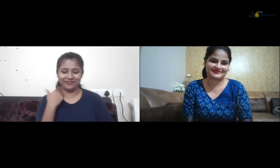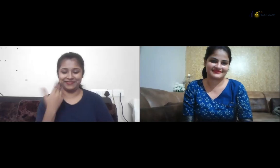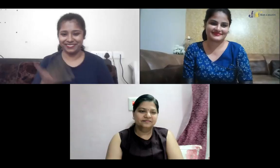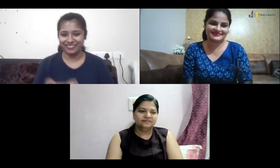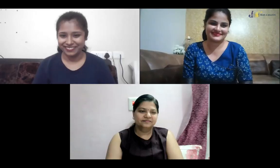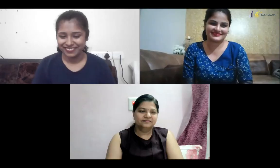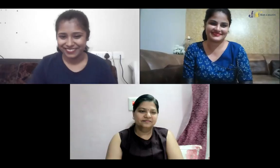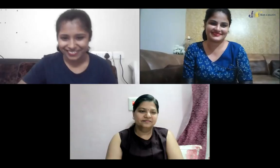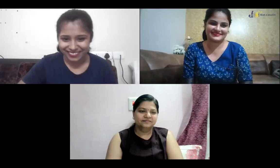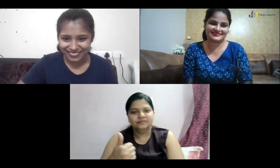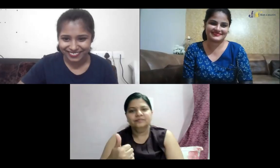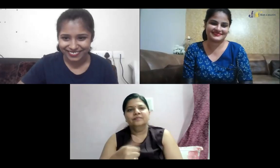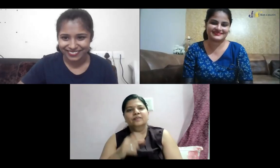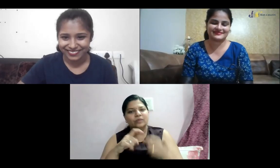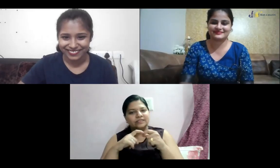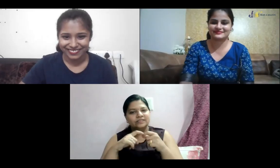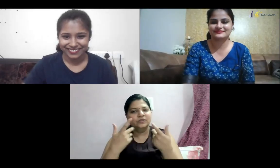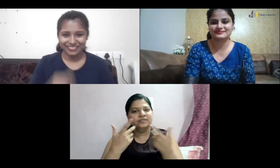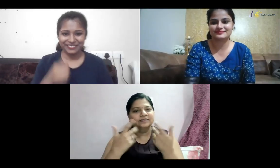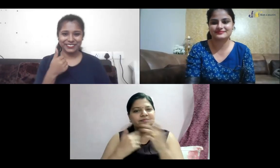We are waiting for Sadamini.